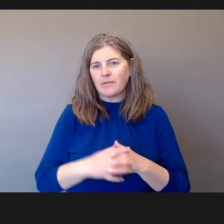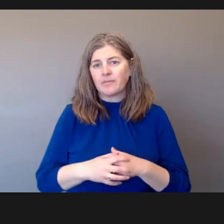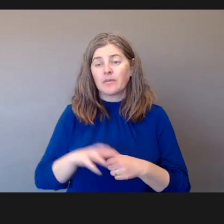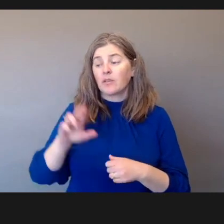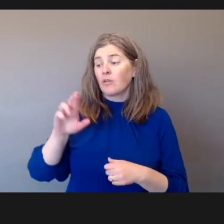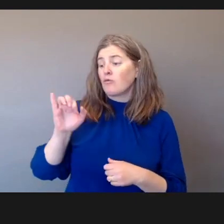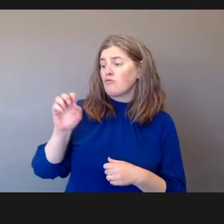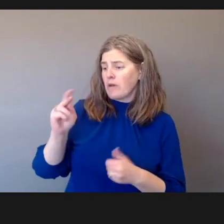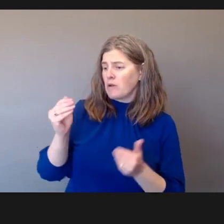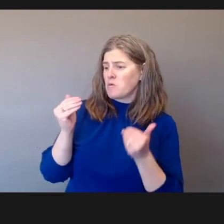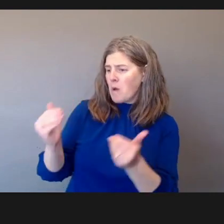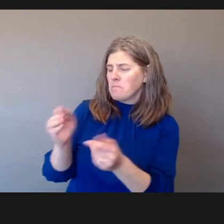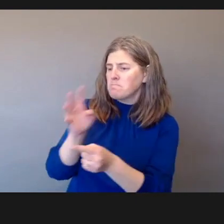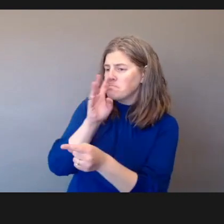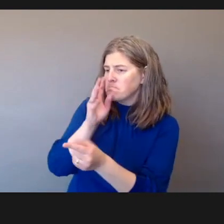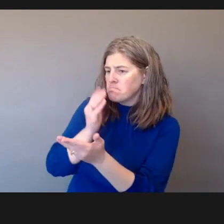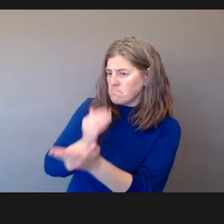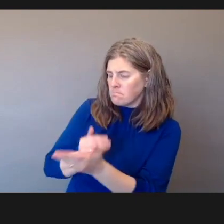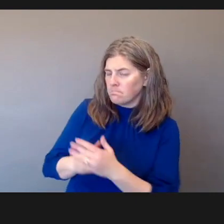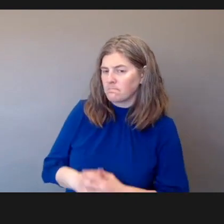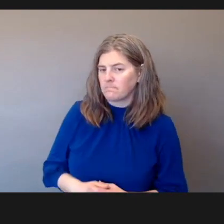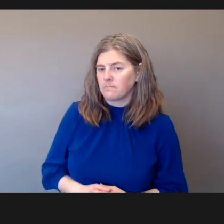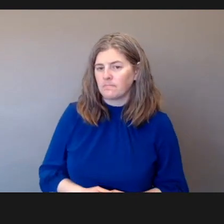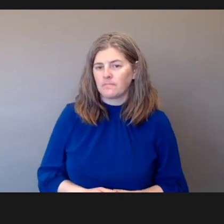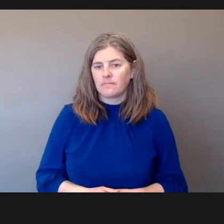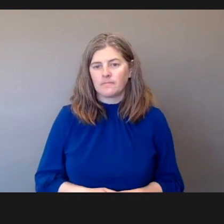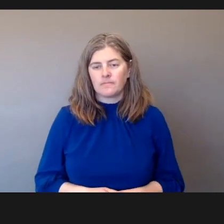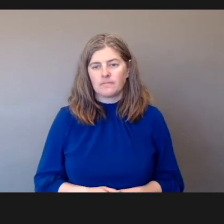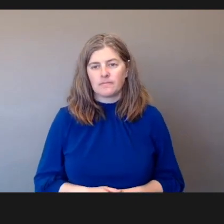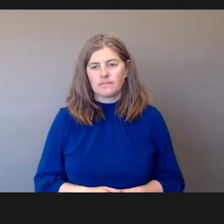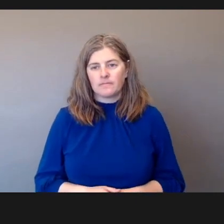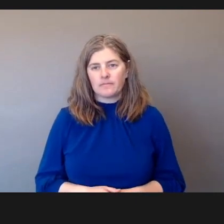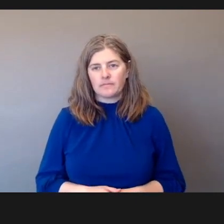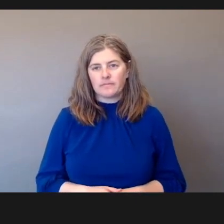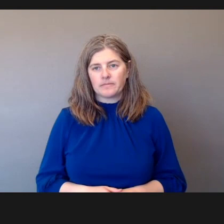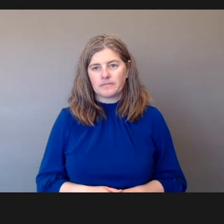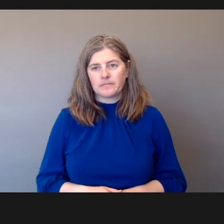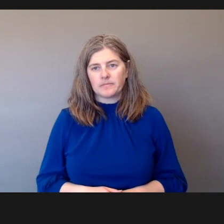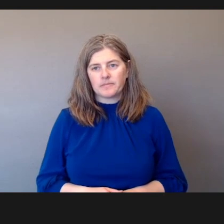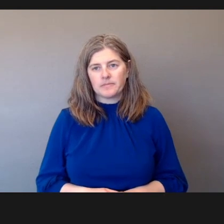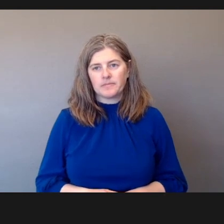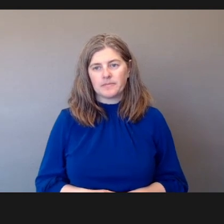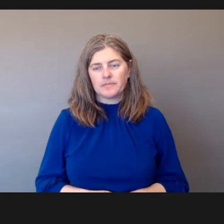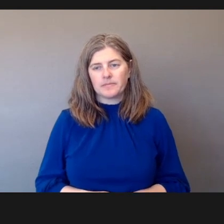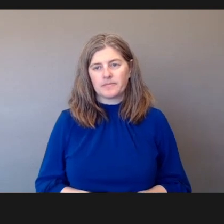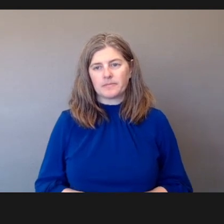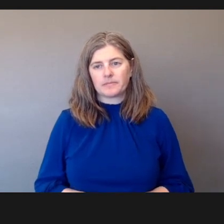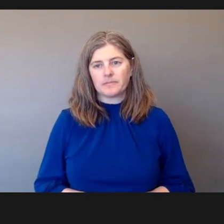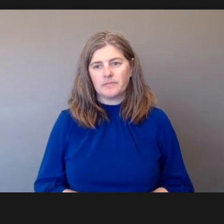Rick, you should be allowed to unmute yourself and ask your question.